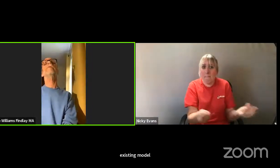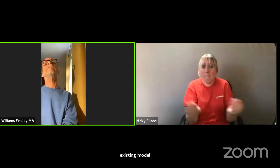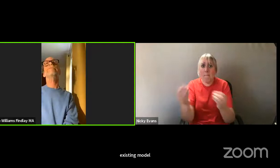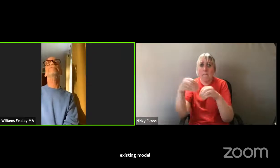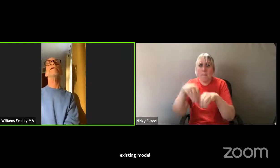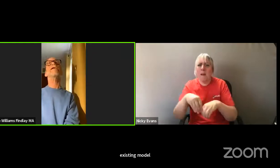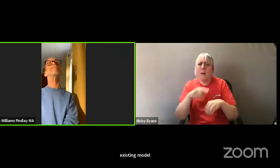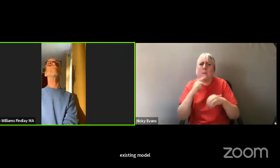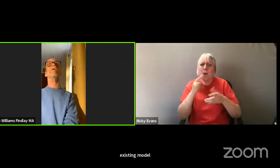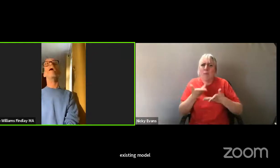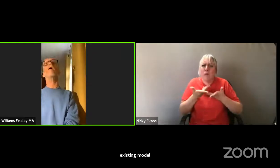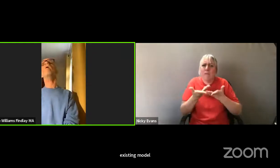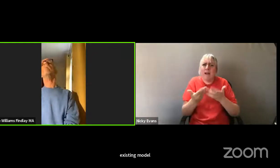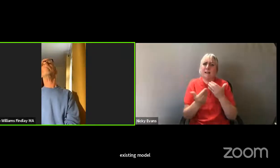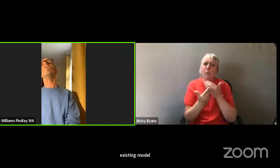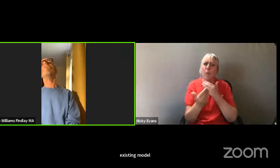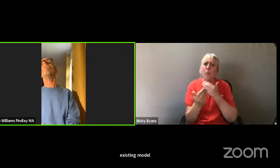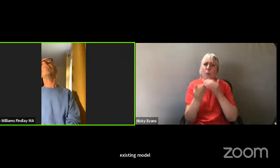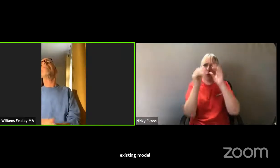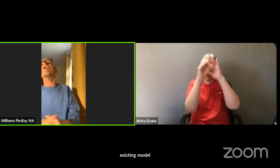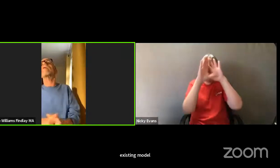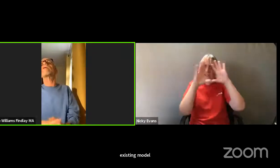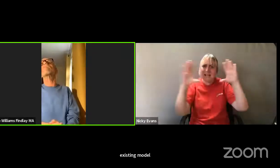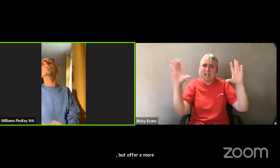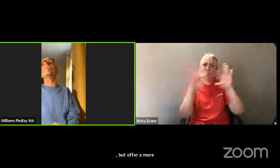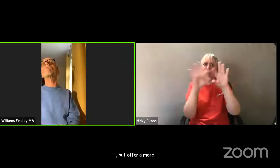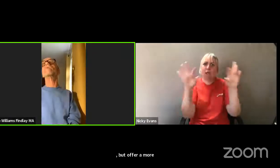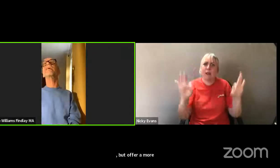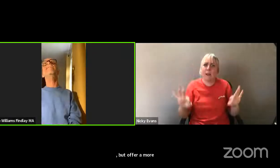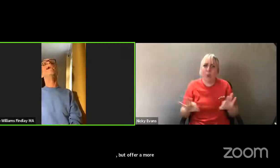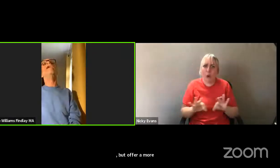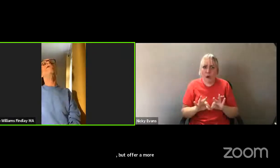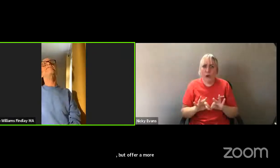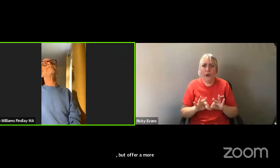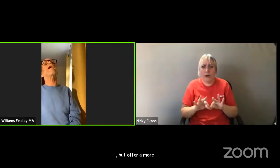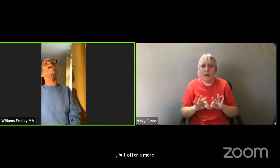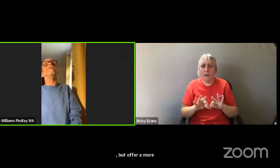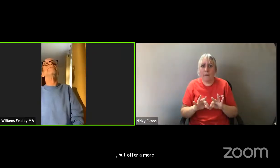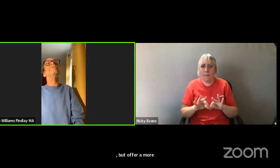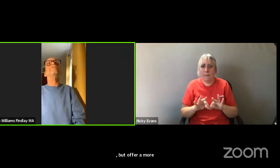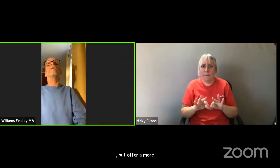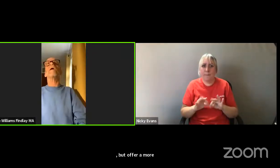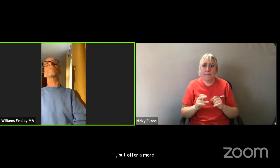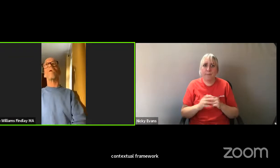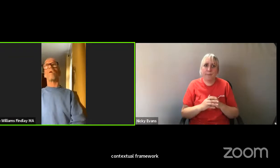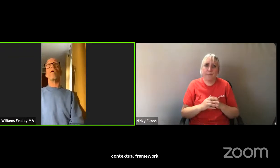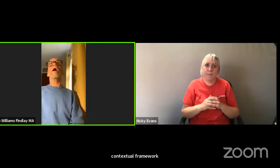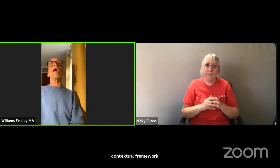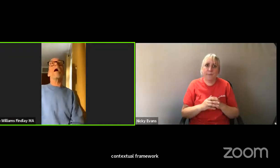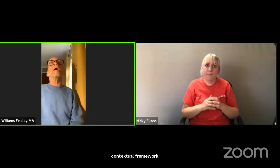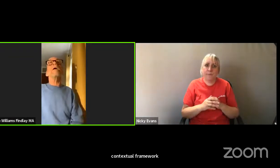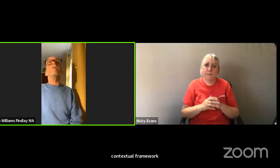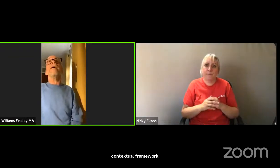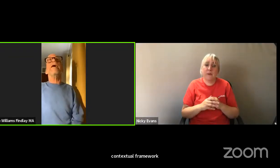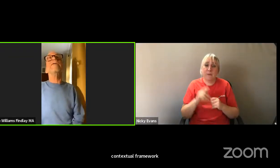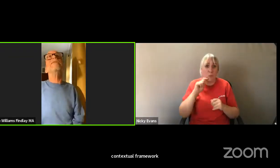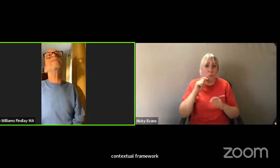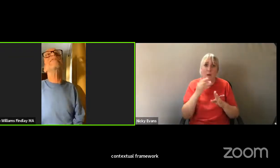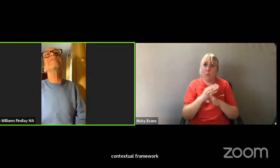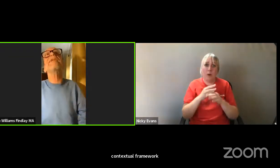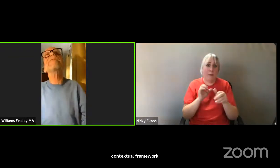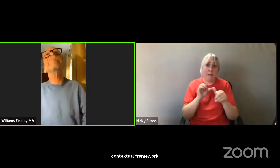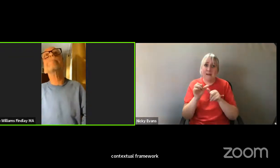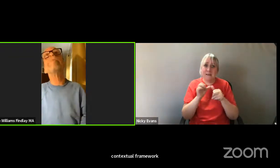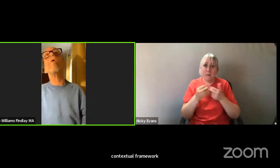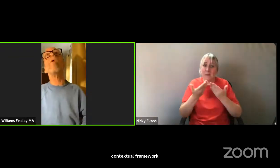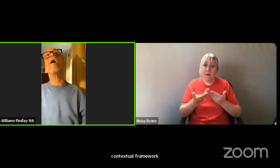contextual framework for working within social struggle. There is